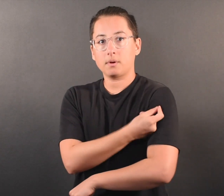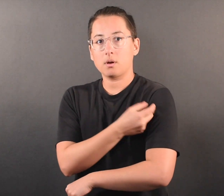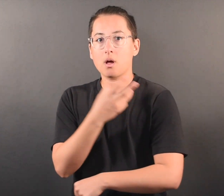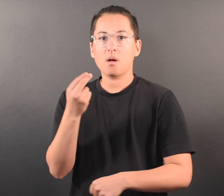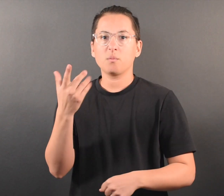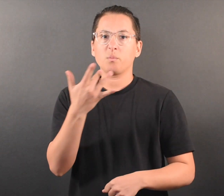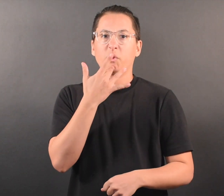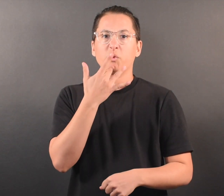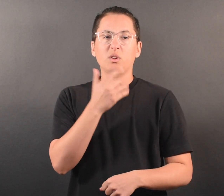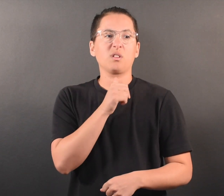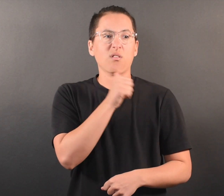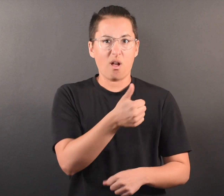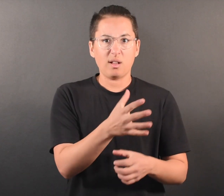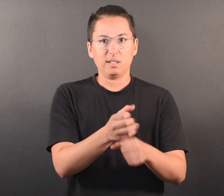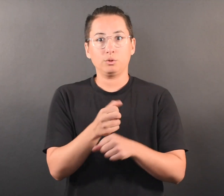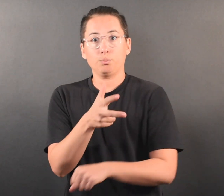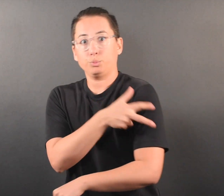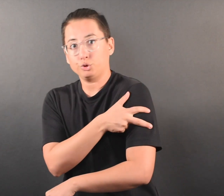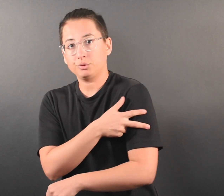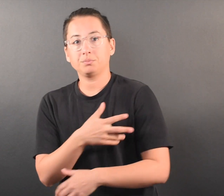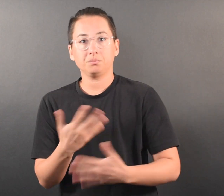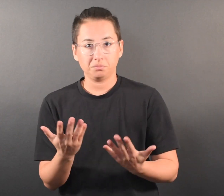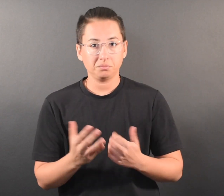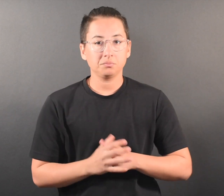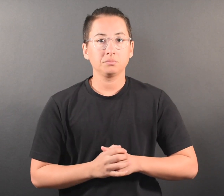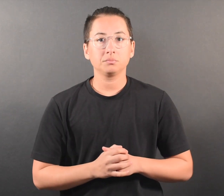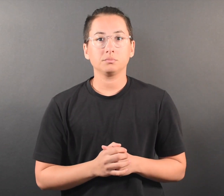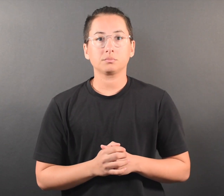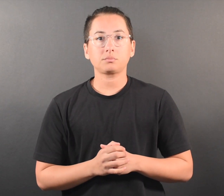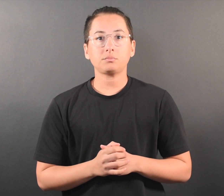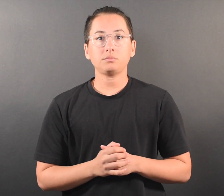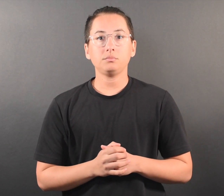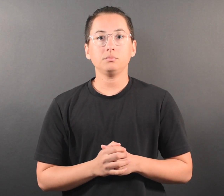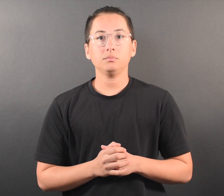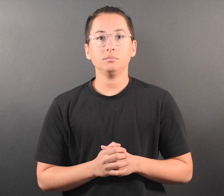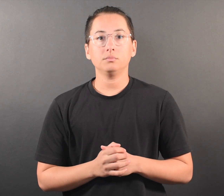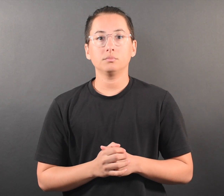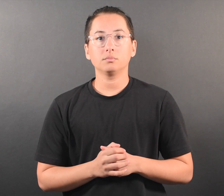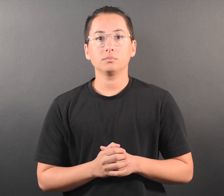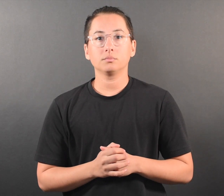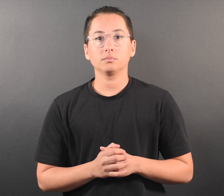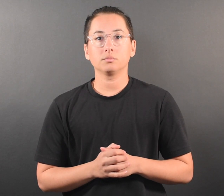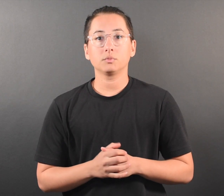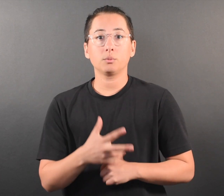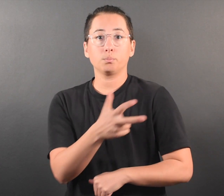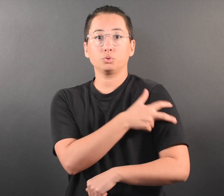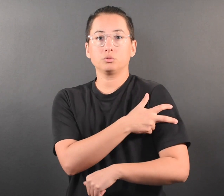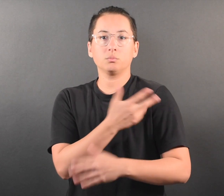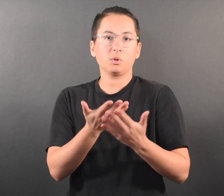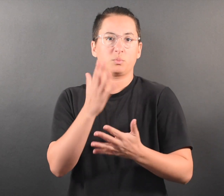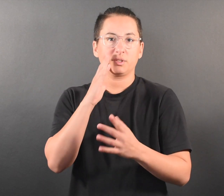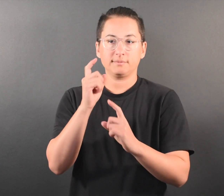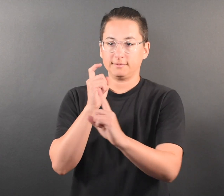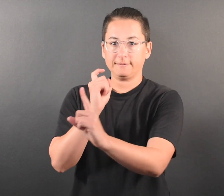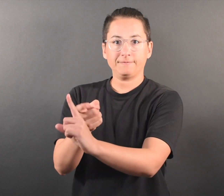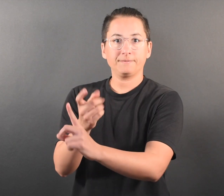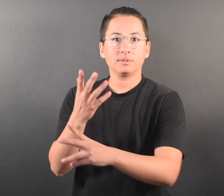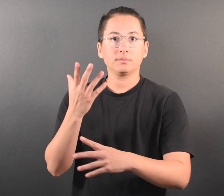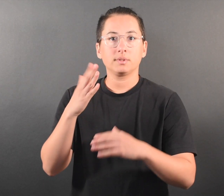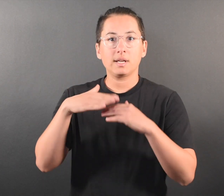or are unwilling to receive the mRNA vaccine and would not otherwise receive a booster dose. The